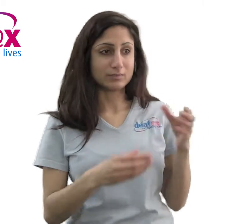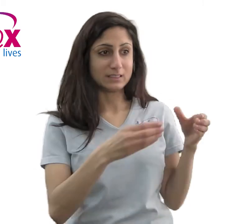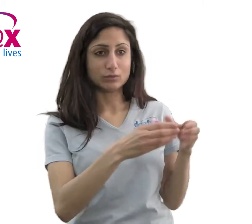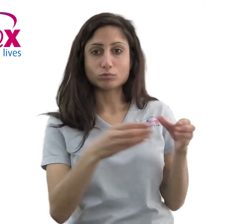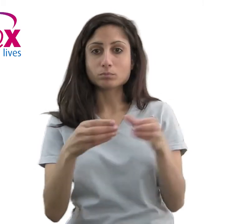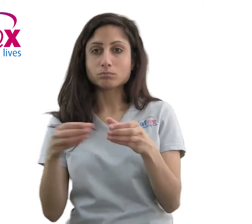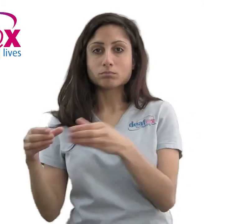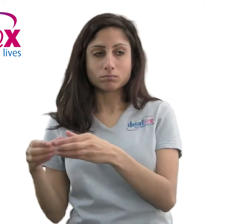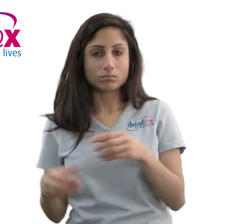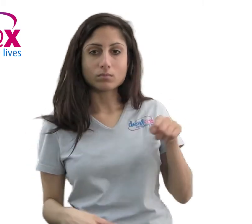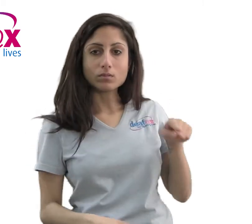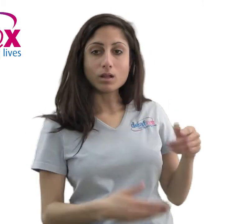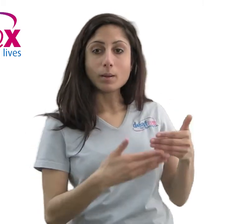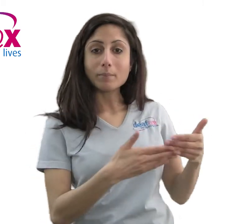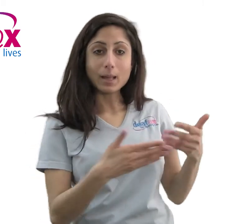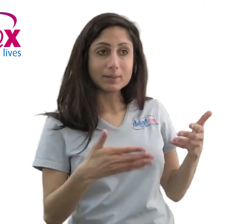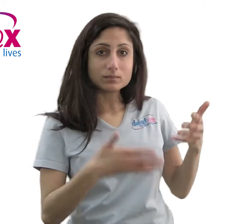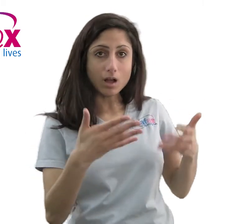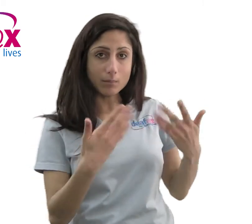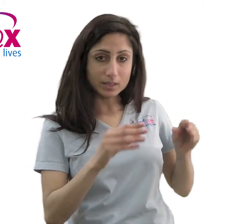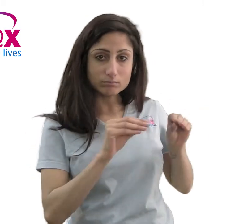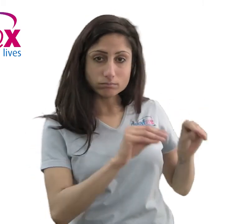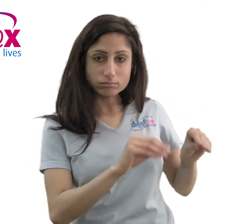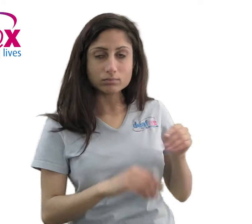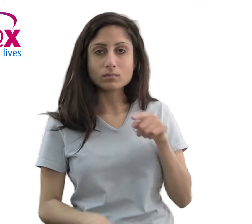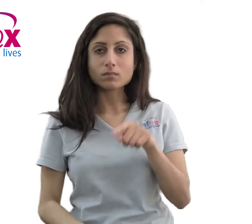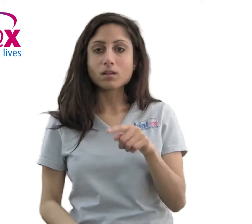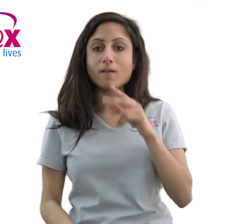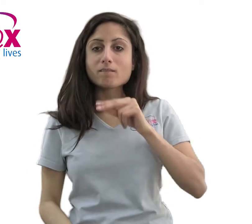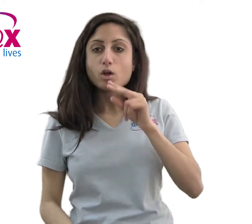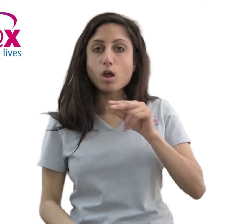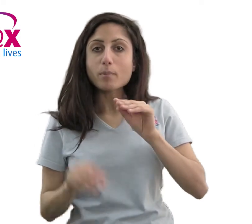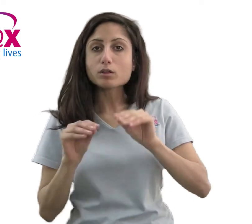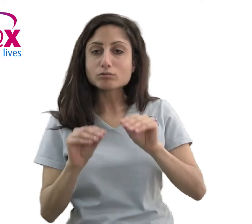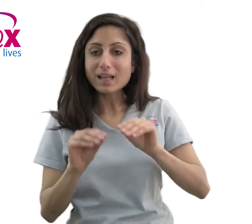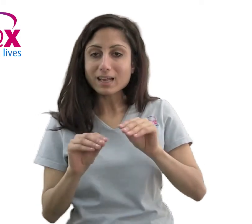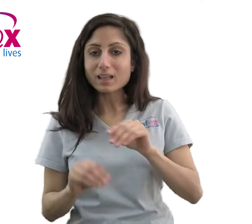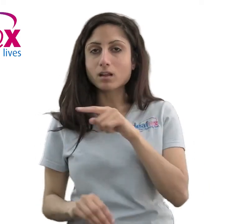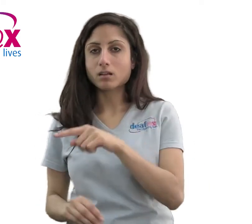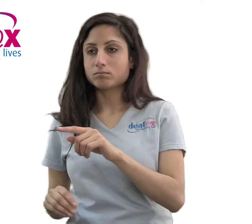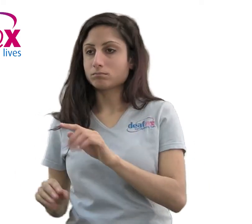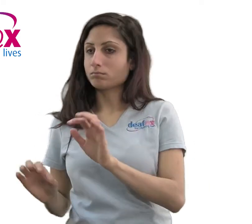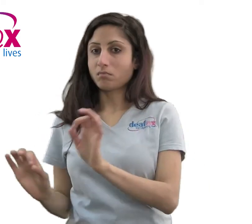advanced talkers and at 2 years old exhibited verbal skills 3 months ahead of their non-signing counterparts.